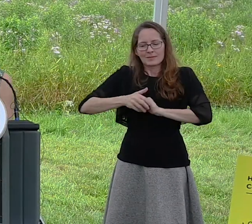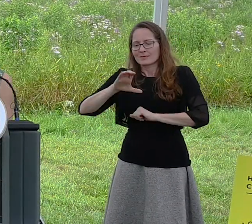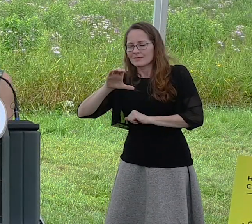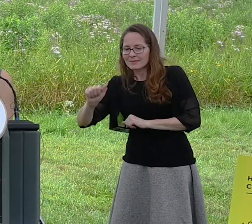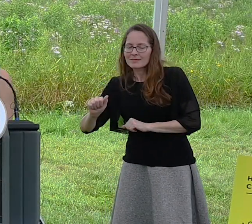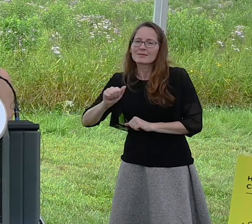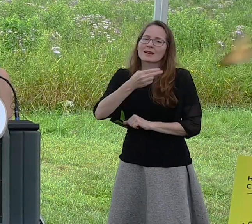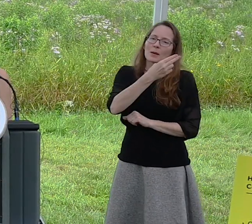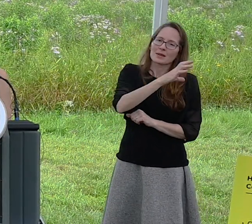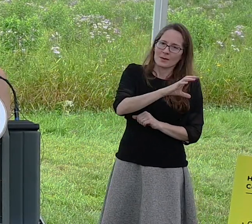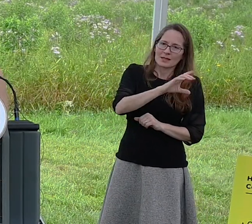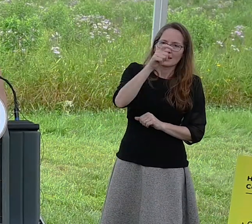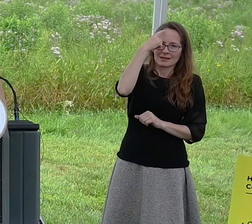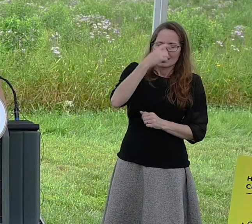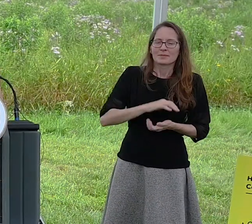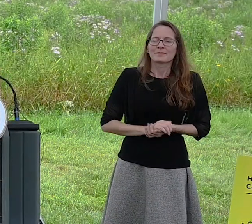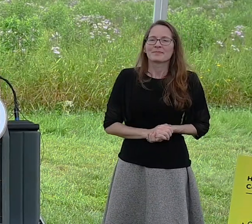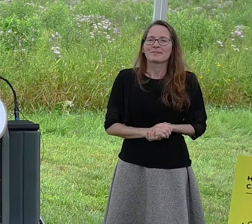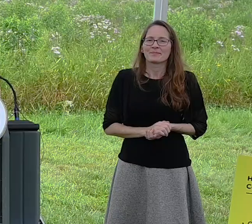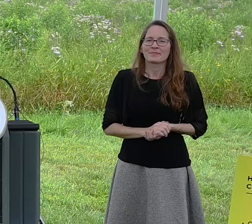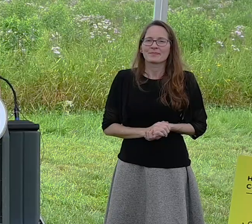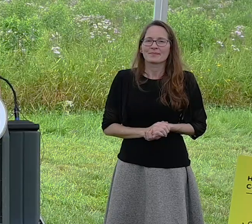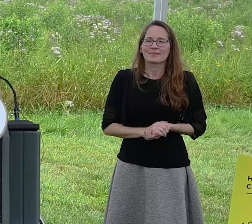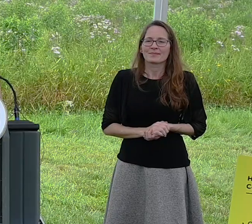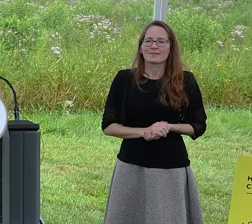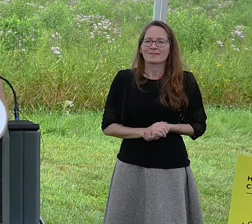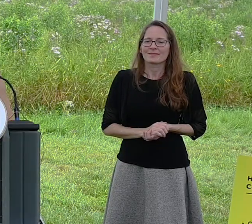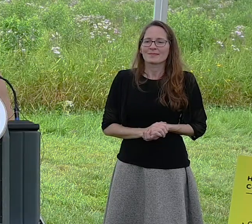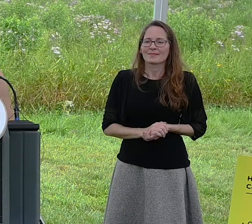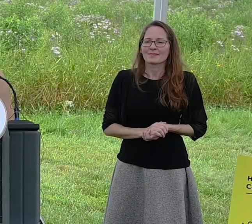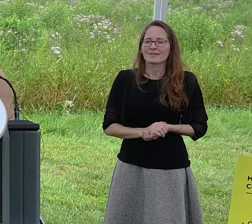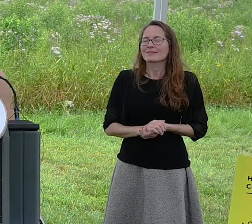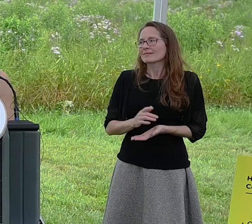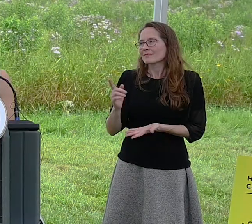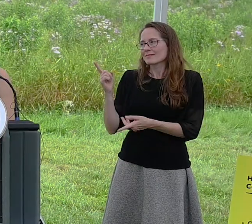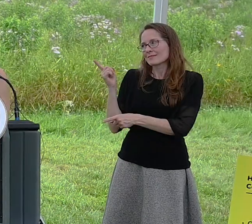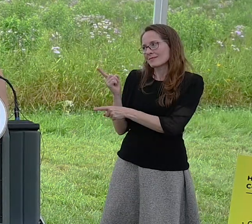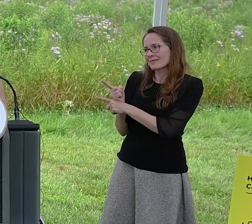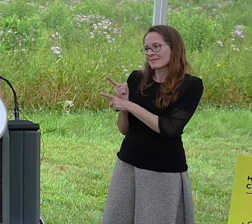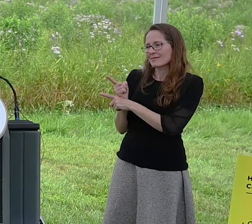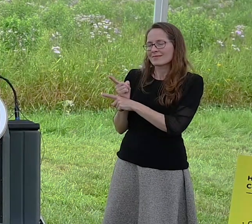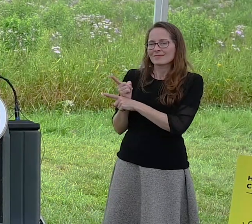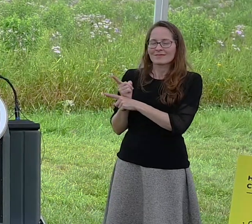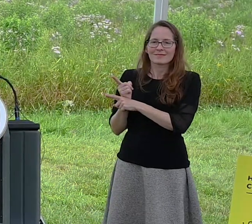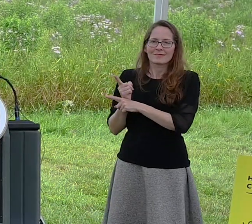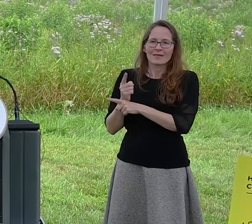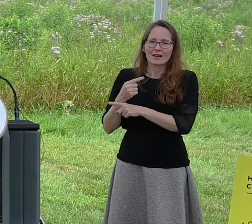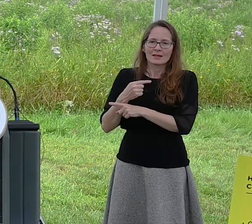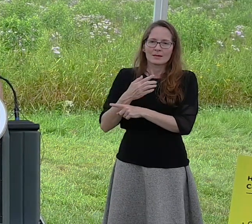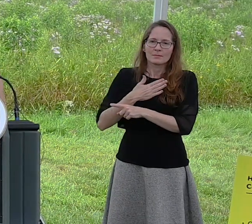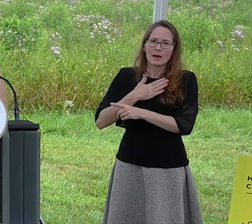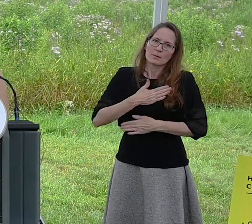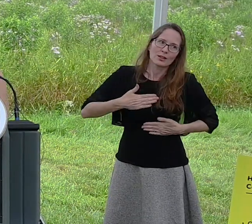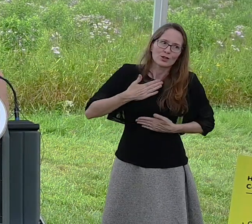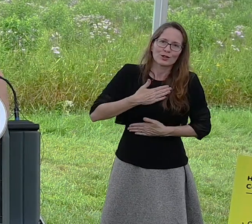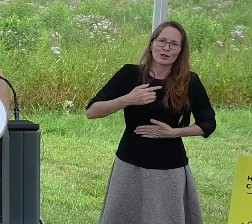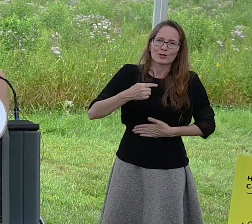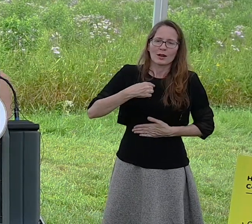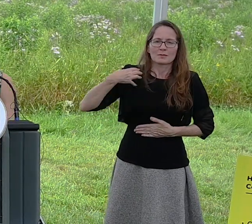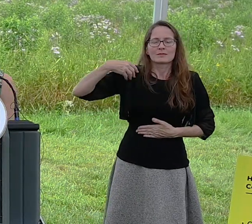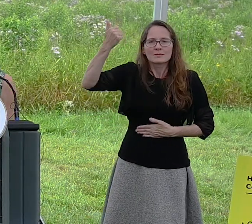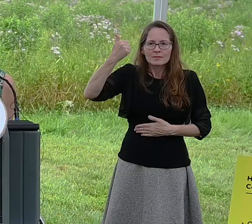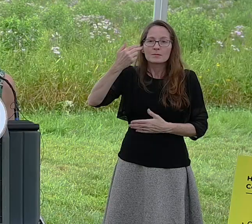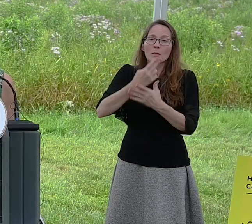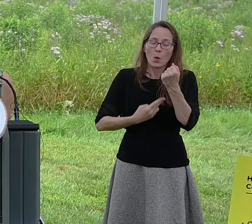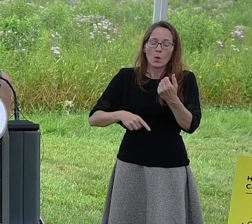Howard County. Yes, I do have the pleasure and really excited to be both chair of the